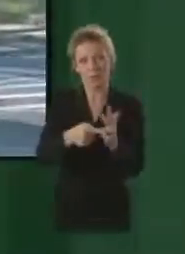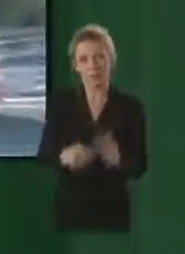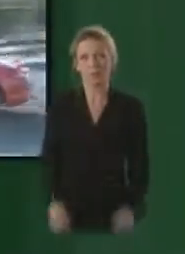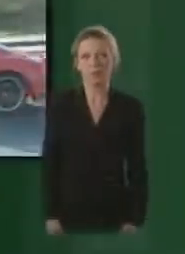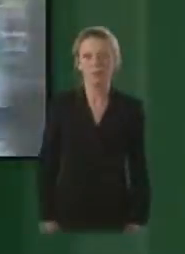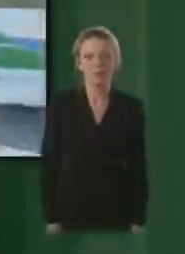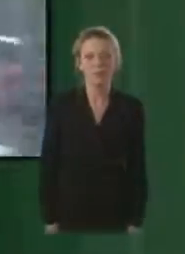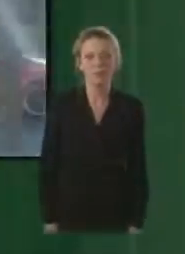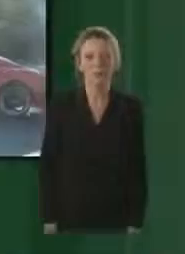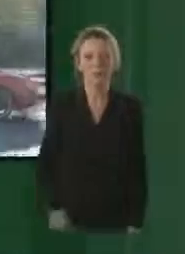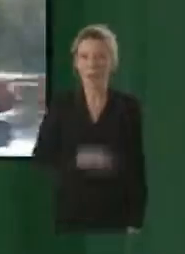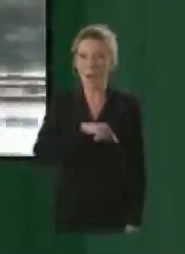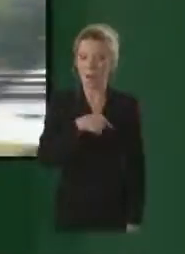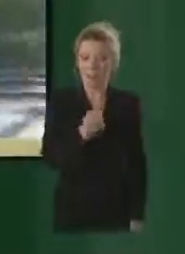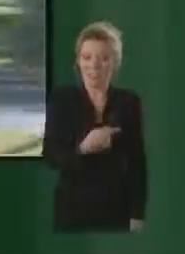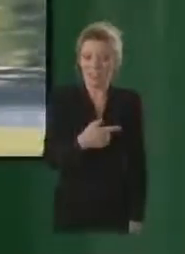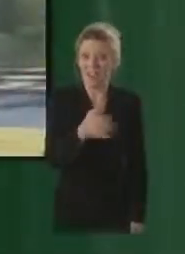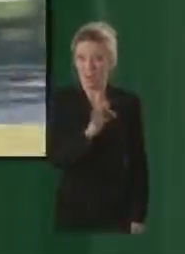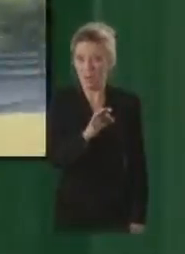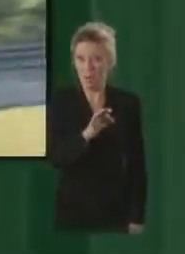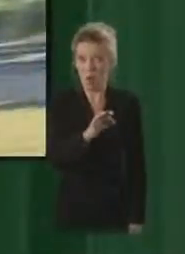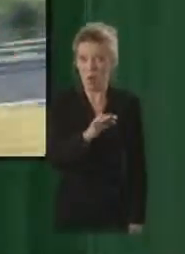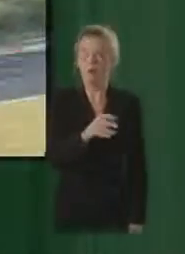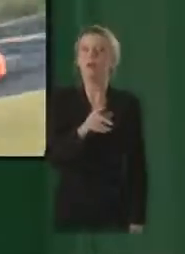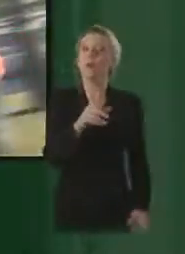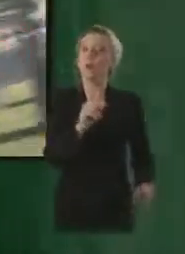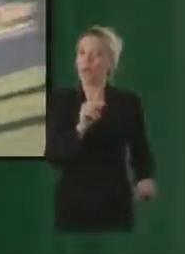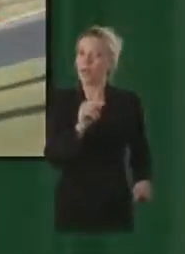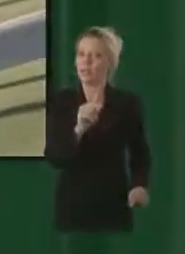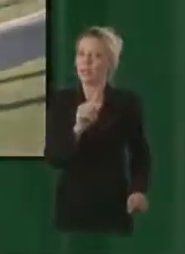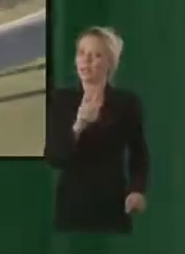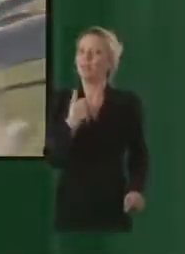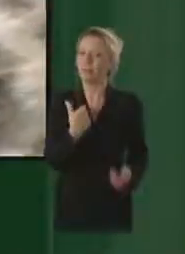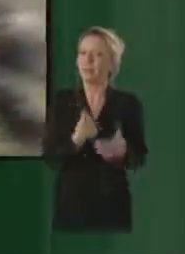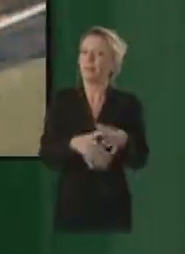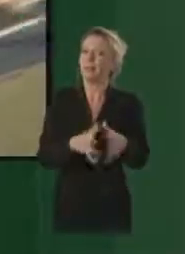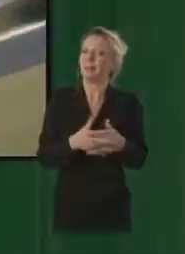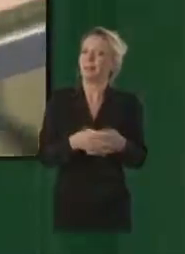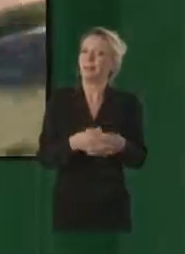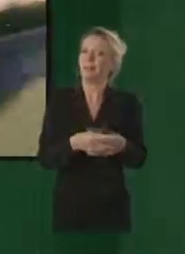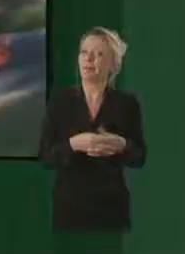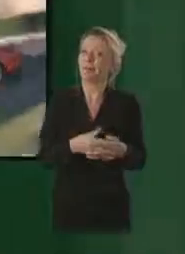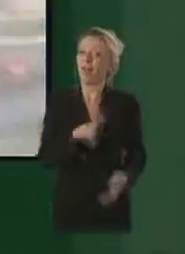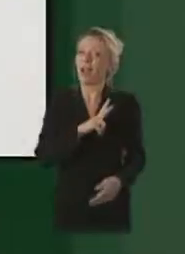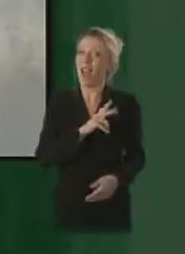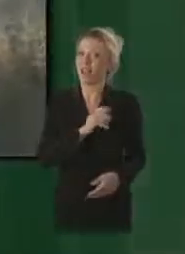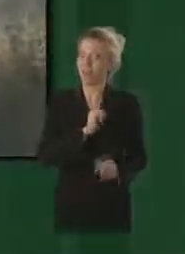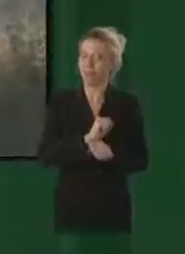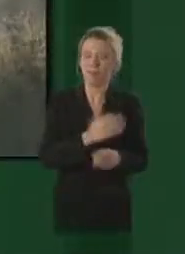That means all the Cayman fans will have to be patient until February and continue dreaming about getting behind the wheel. As soon as the mid